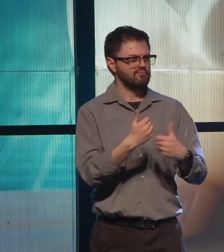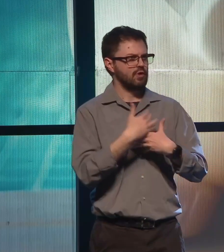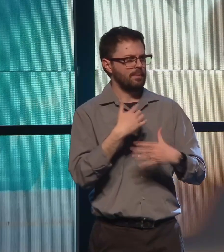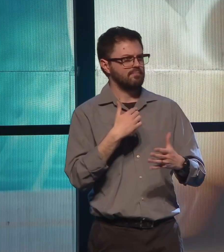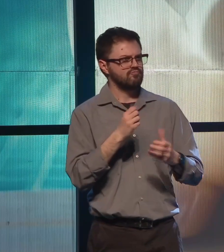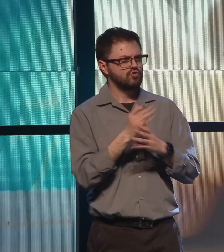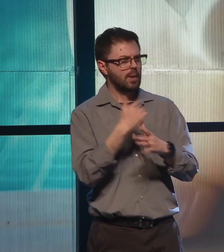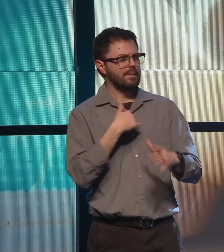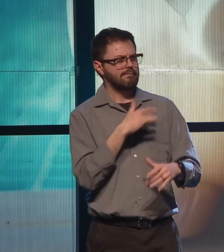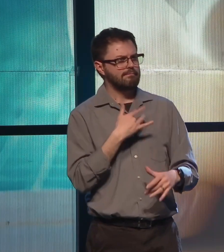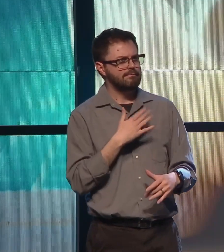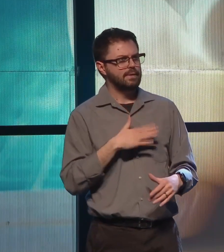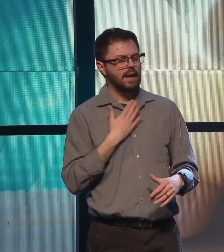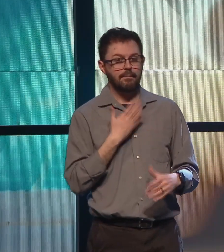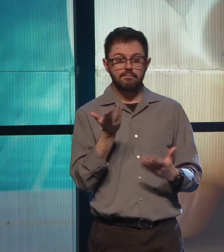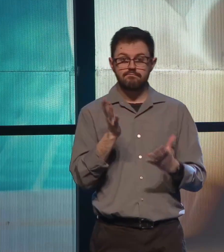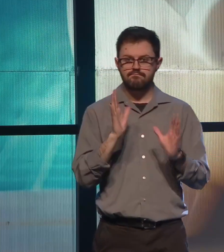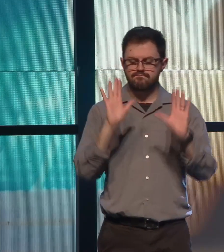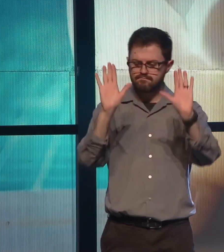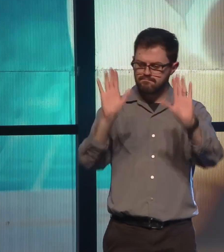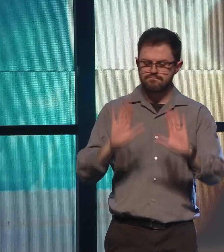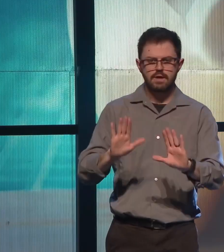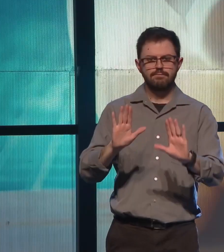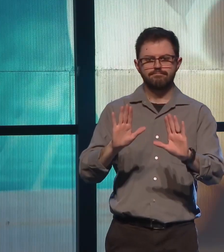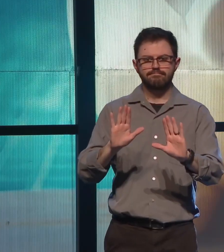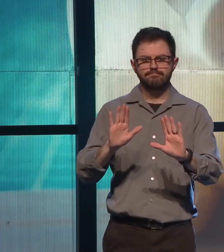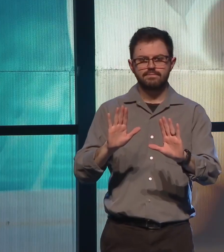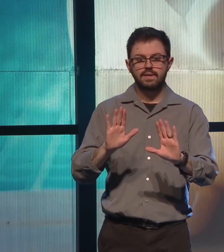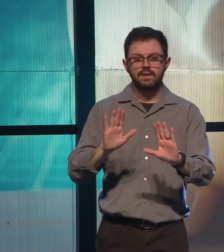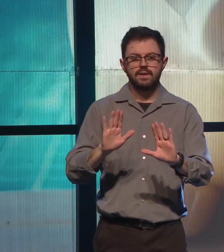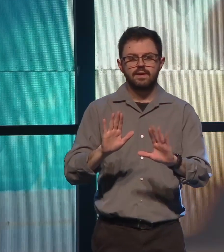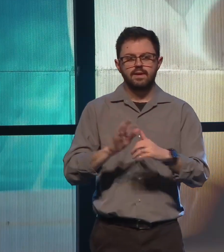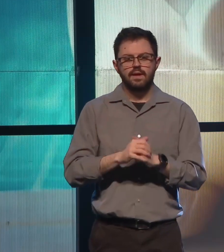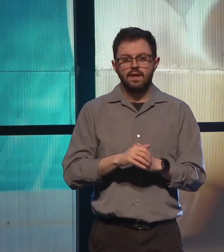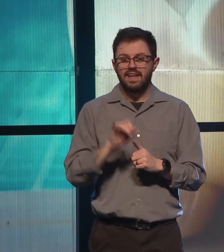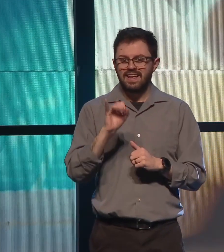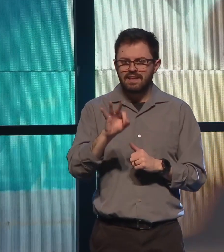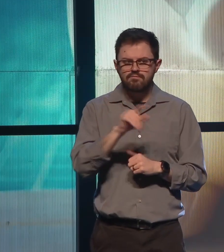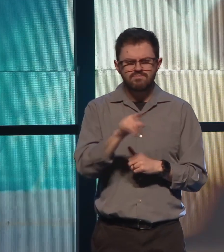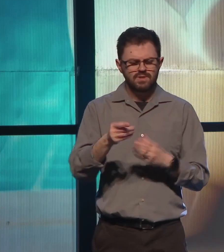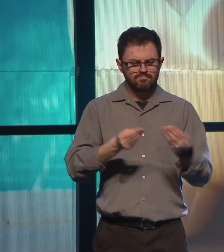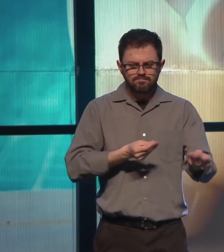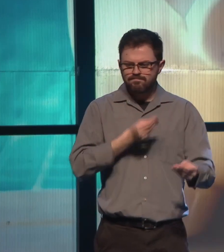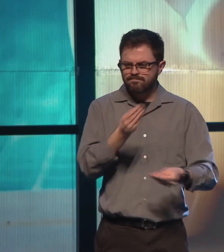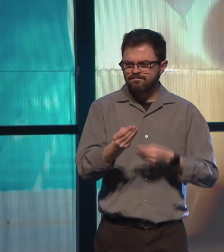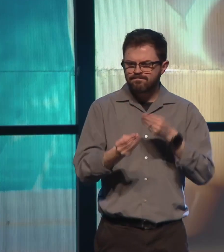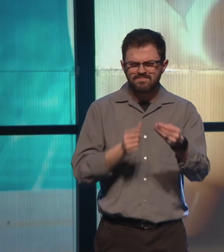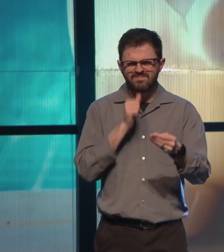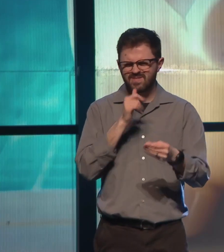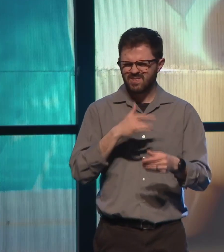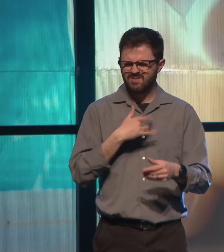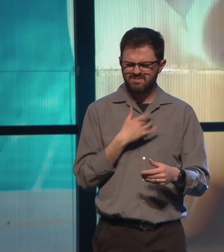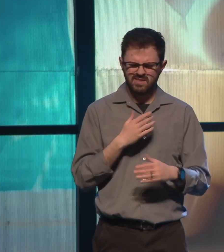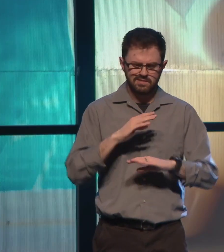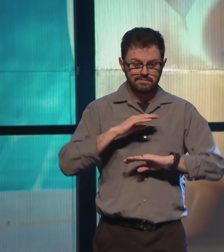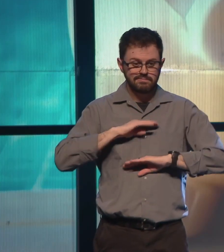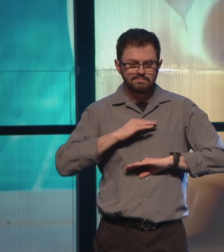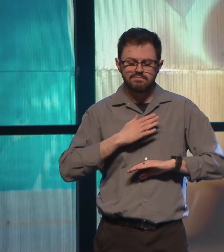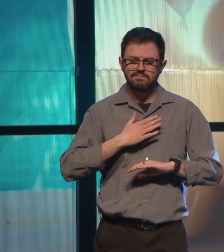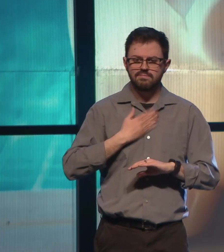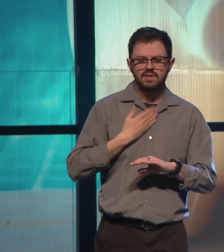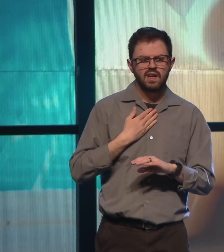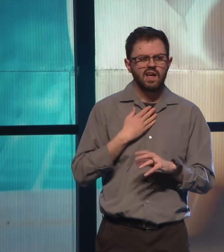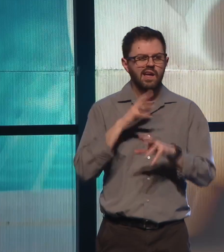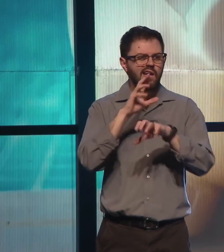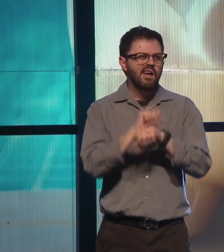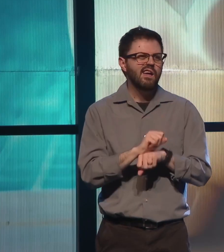wonderful. And here's the other thing too, like if you're giving and it's not bringing you joy, it's just like routine,